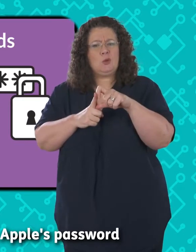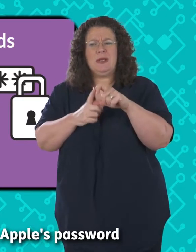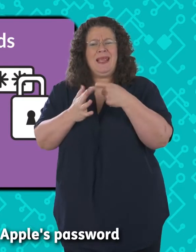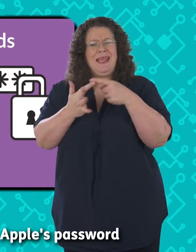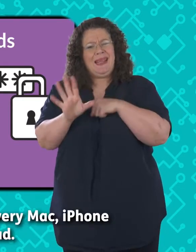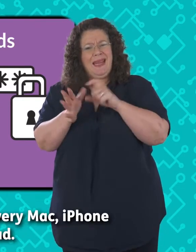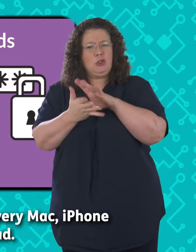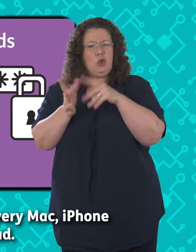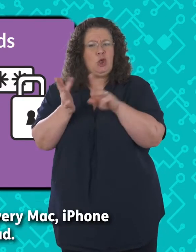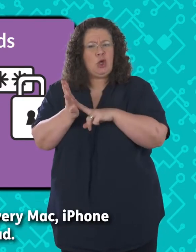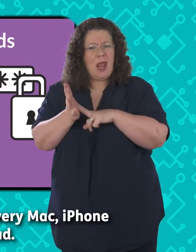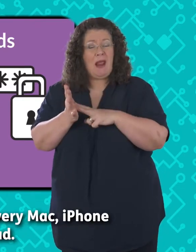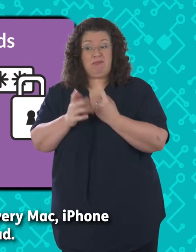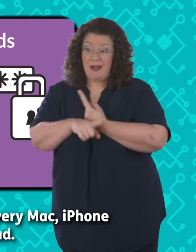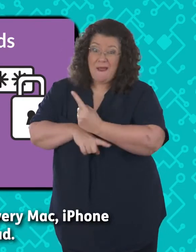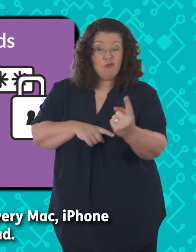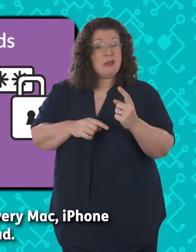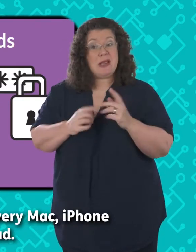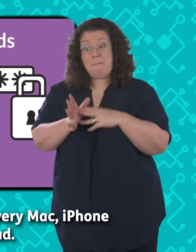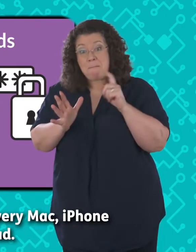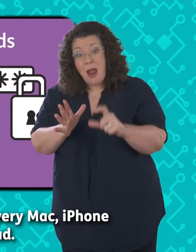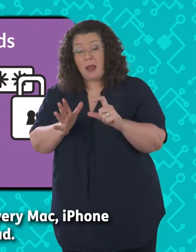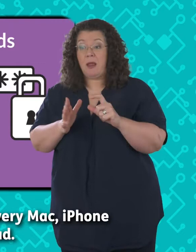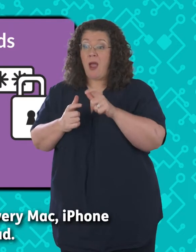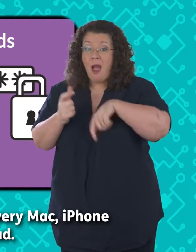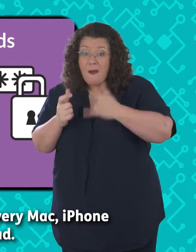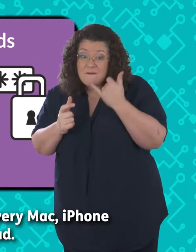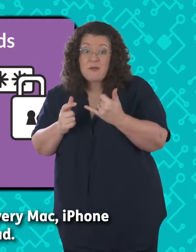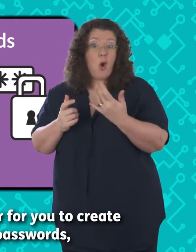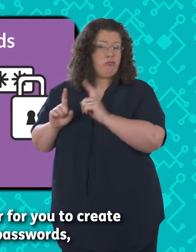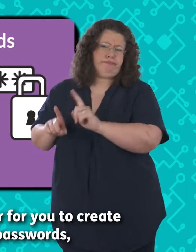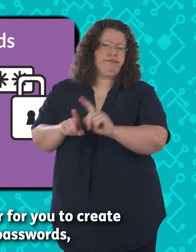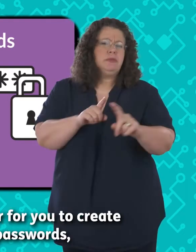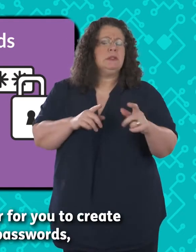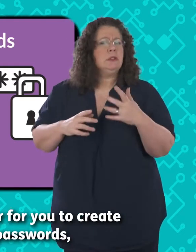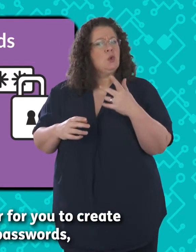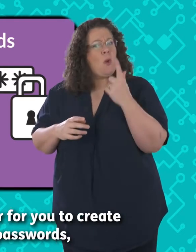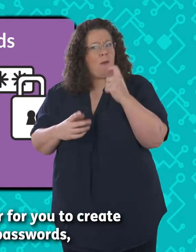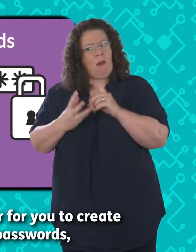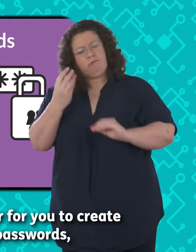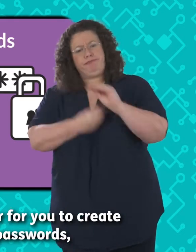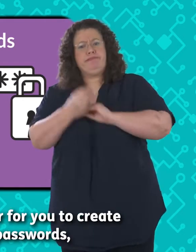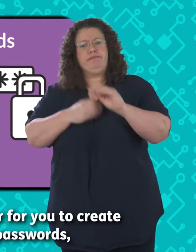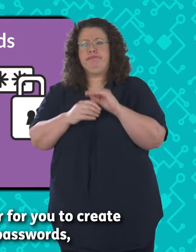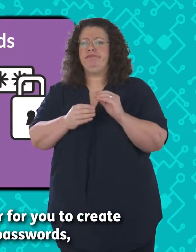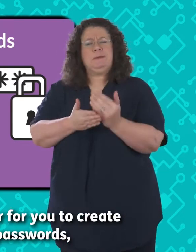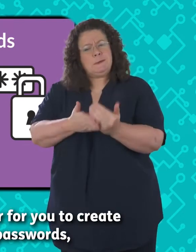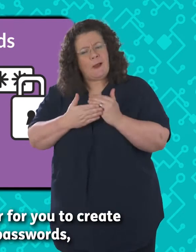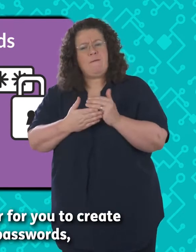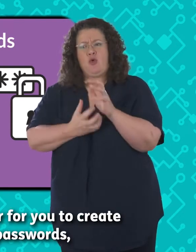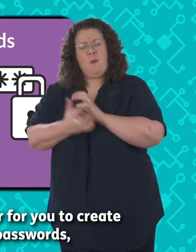is Apple's password manager built into every Mac, iPhone, and iPad. It makes it much easier for you to create safe,